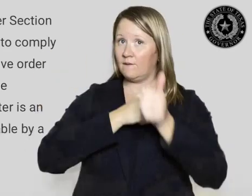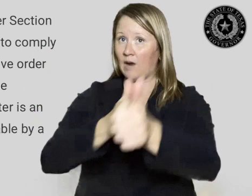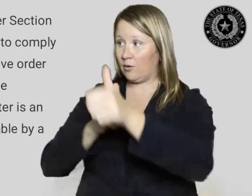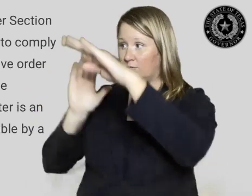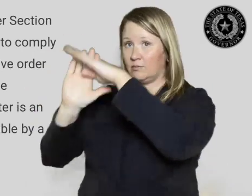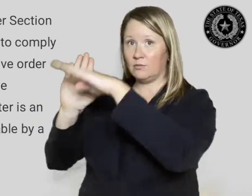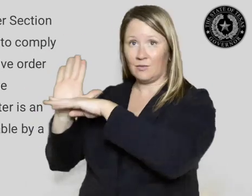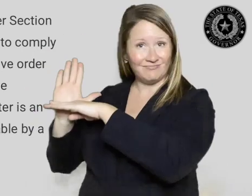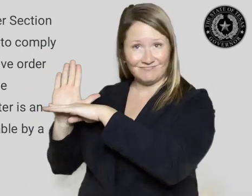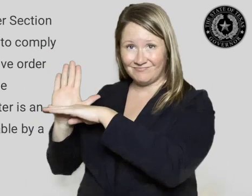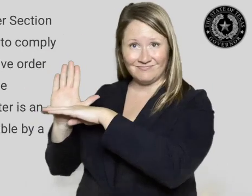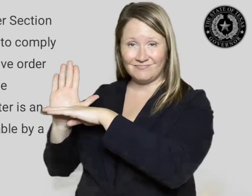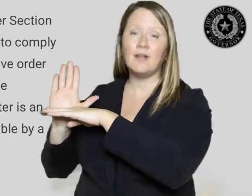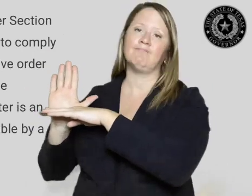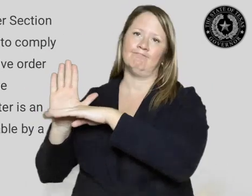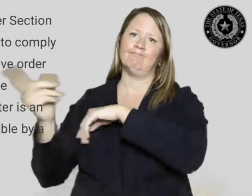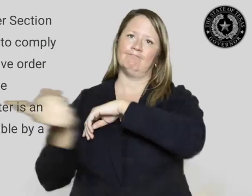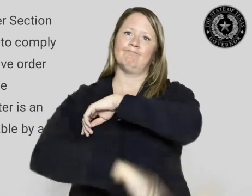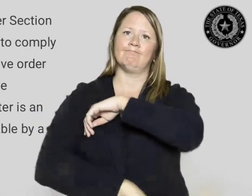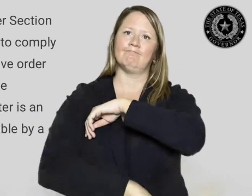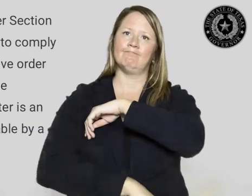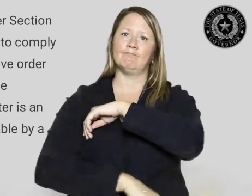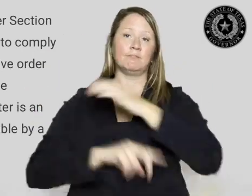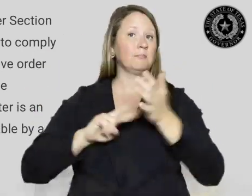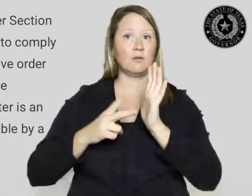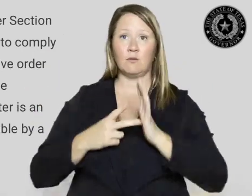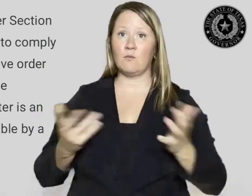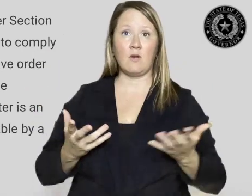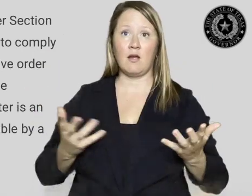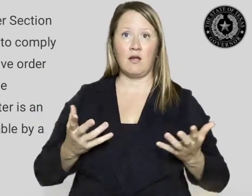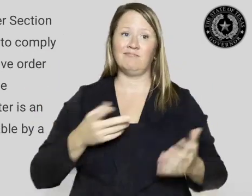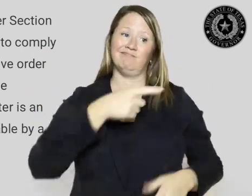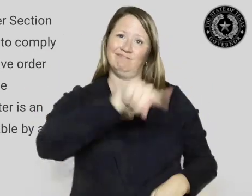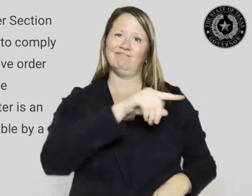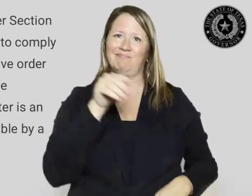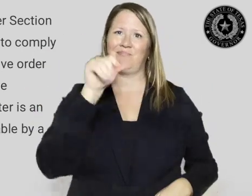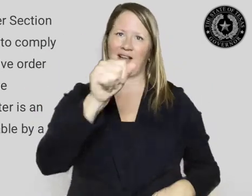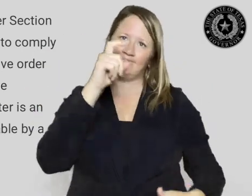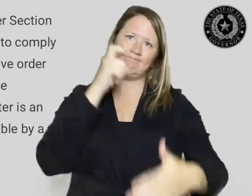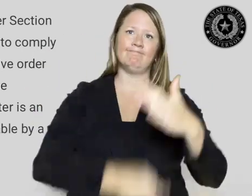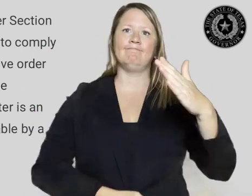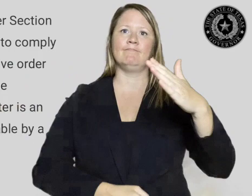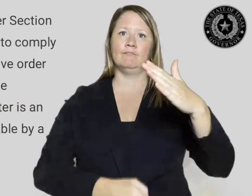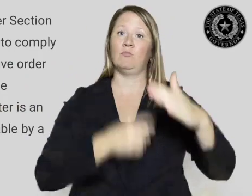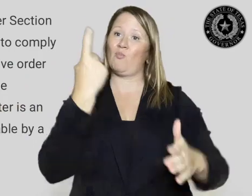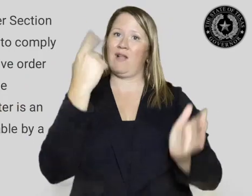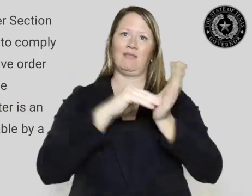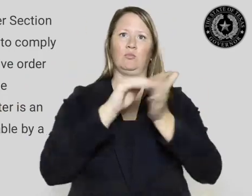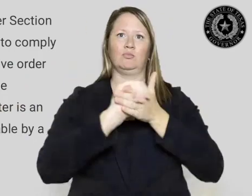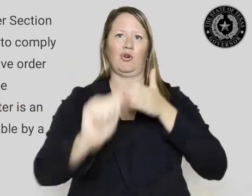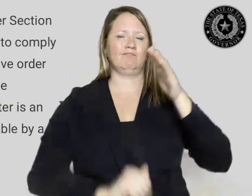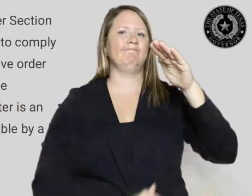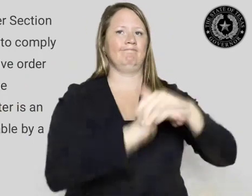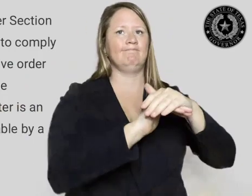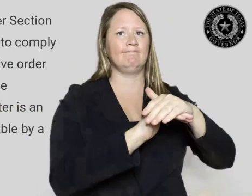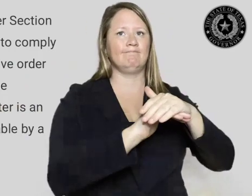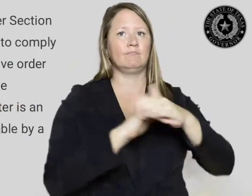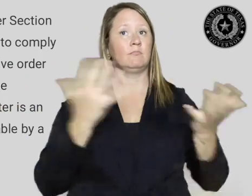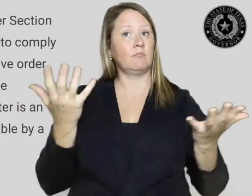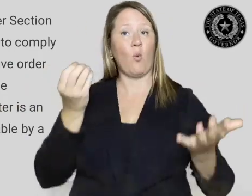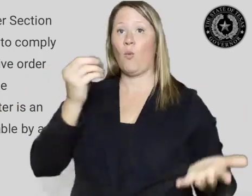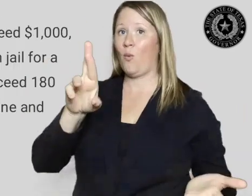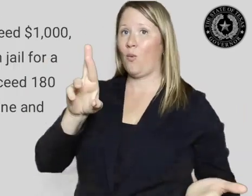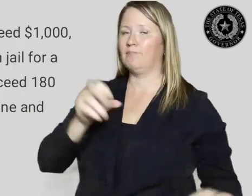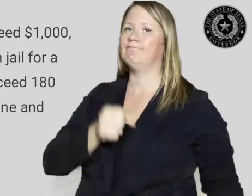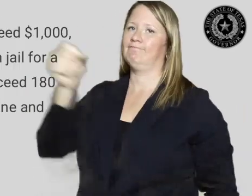418.173, failure to comply with any executive order issued during the COVID-19 disaster is an offense punishable